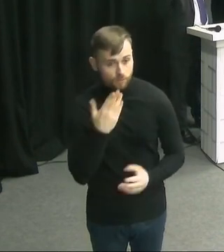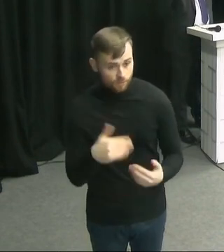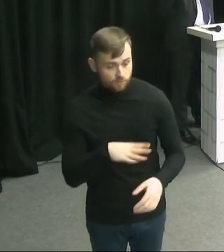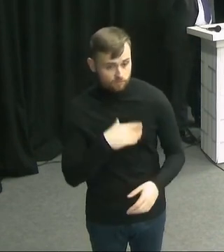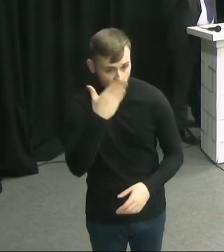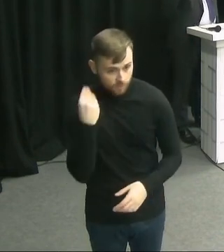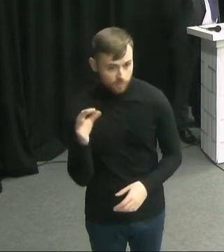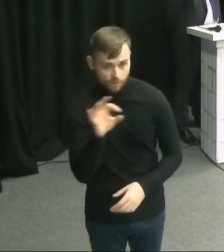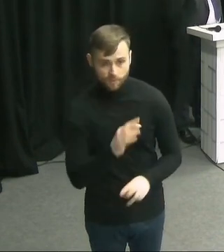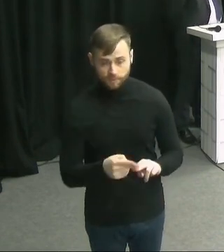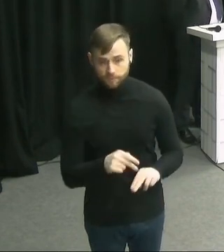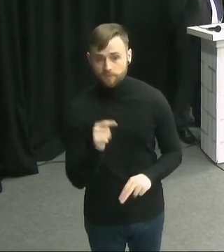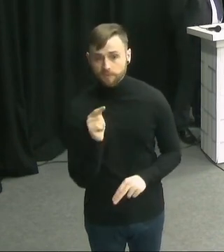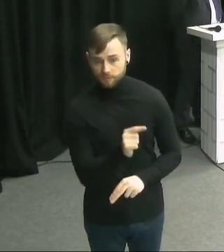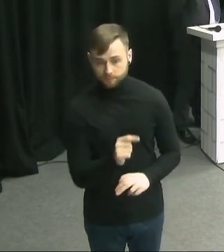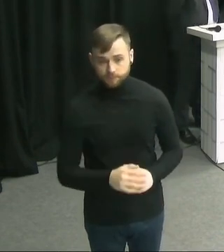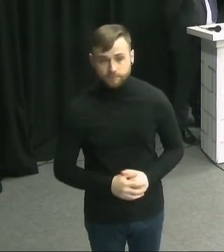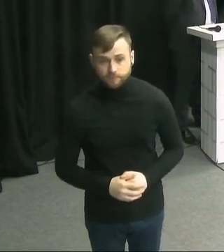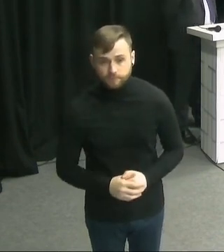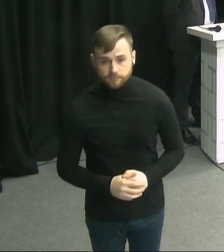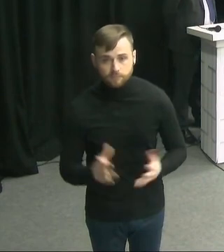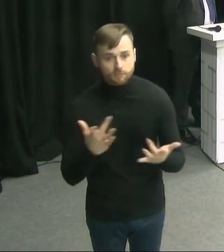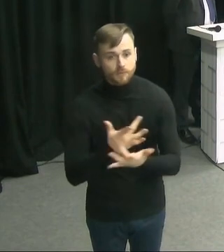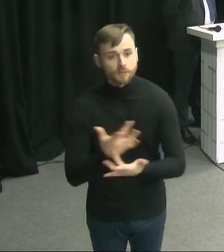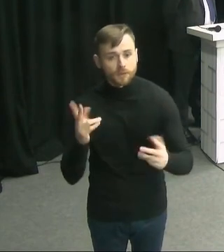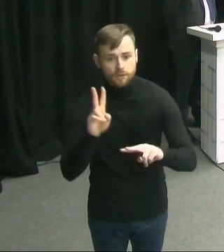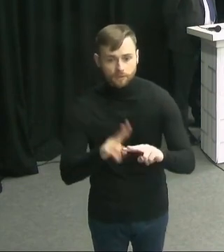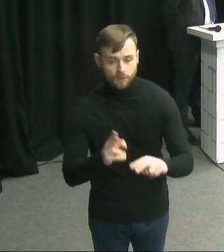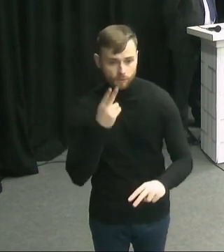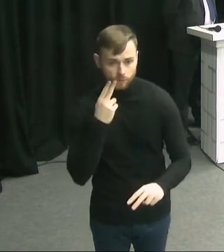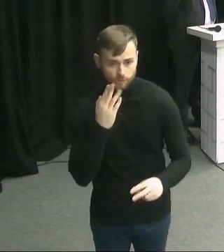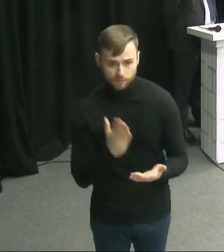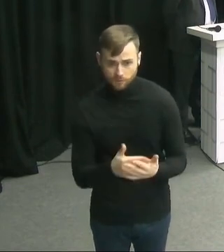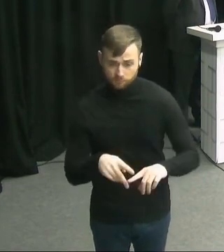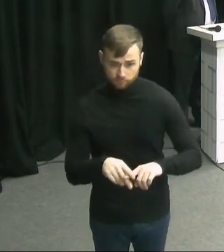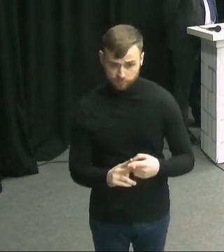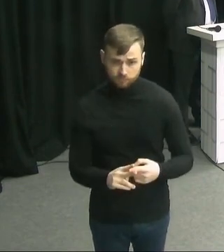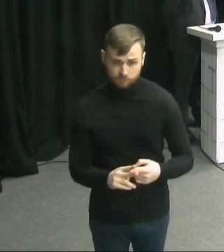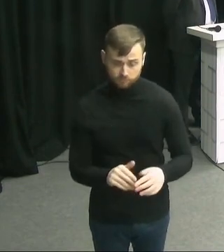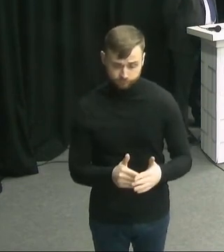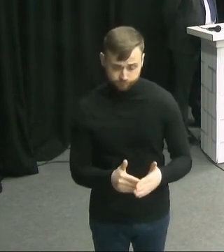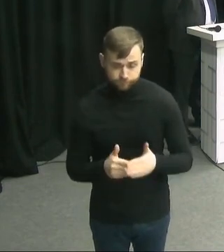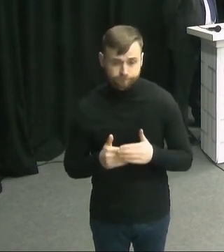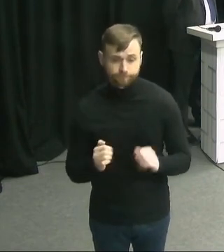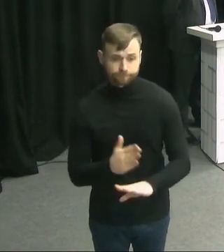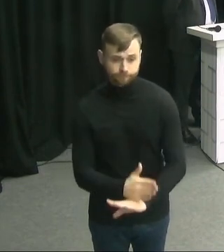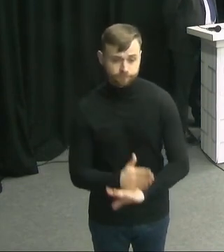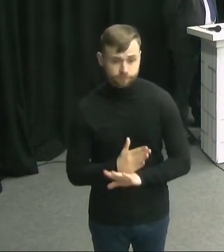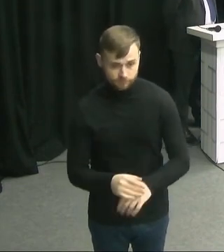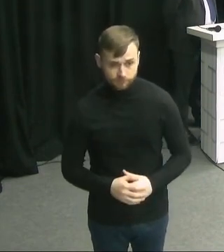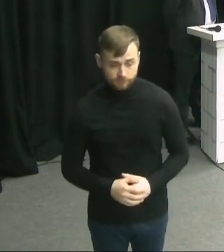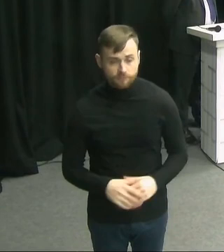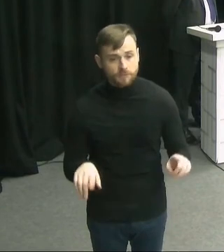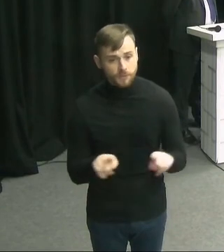is almost forgotten in public spaces. That shows that solutions can be found and decisions